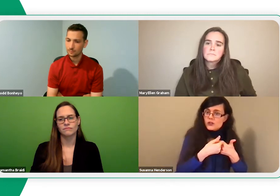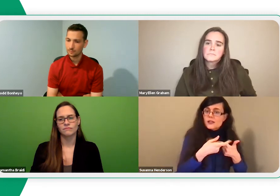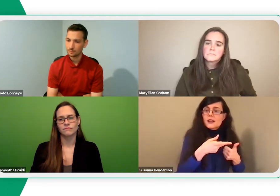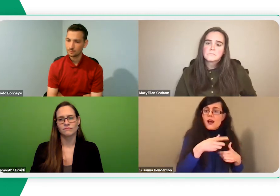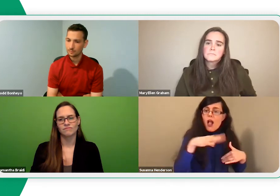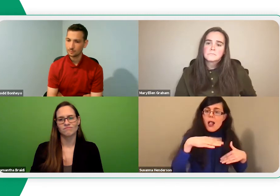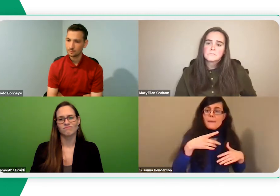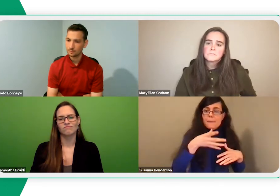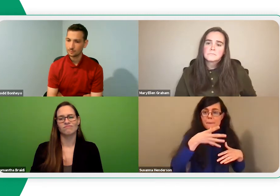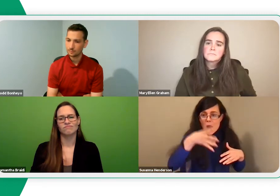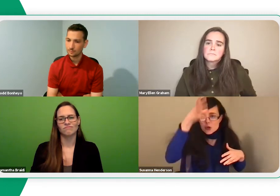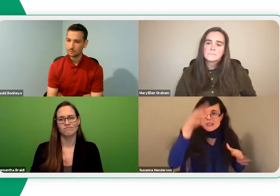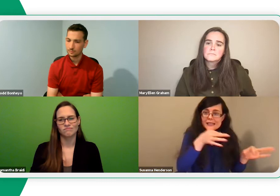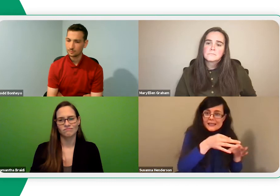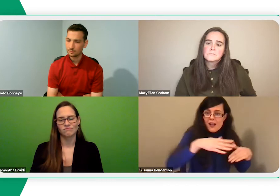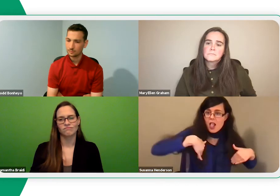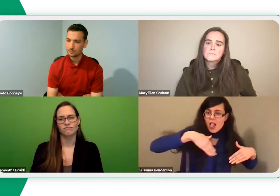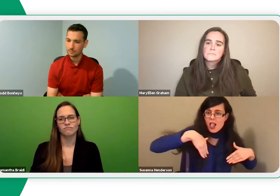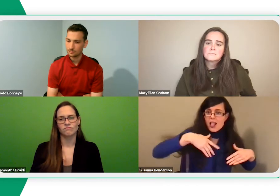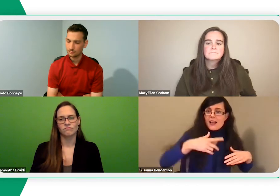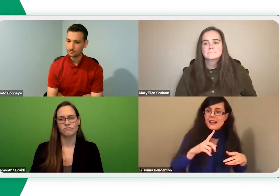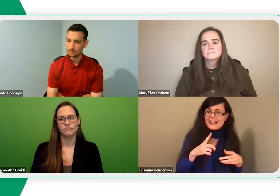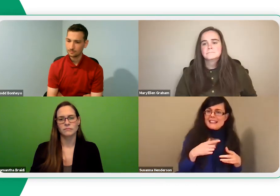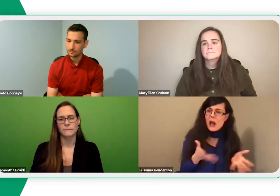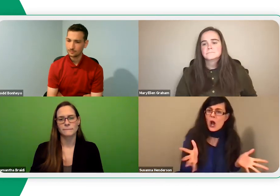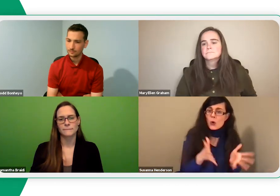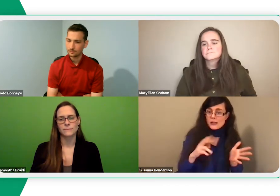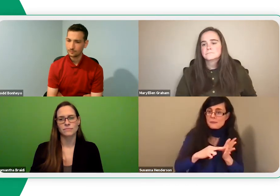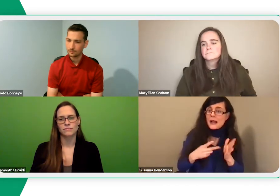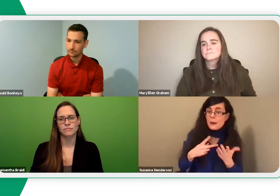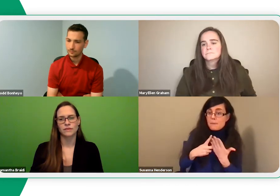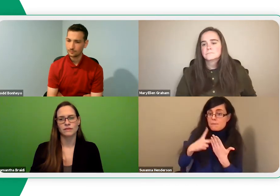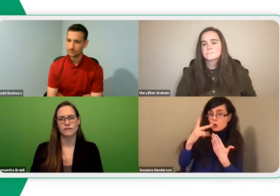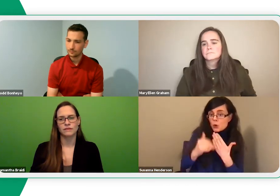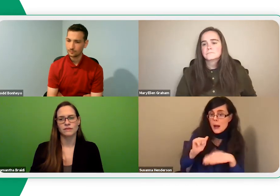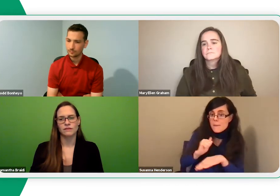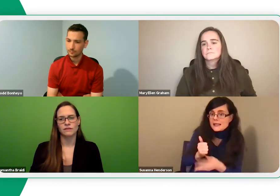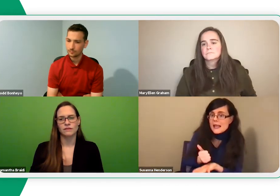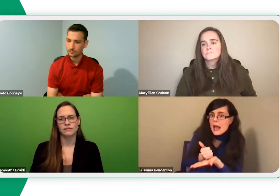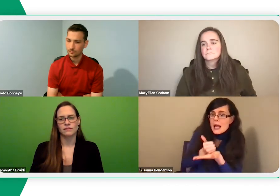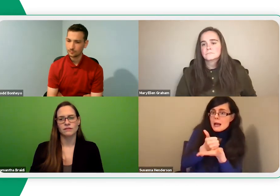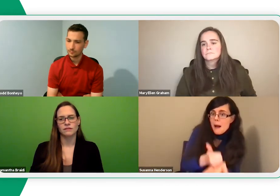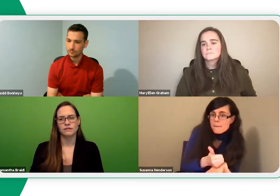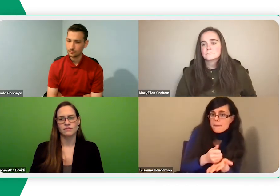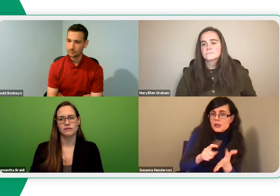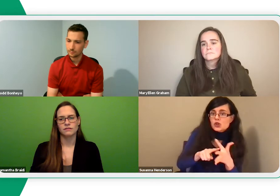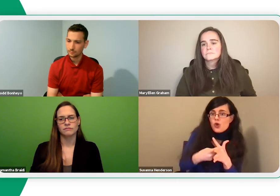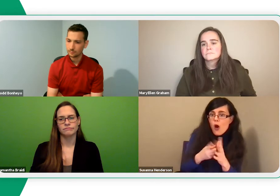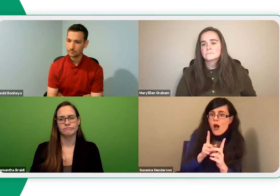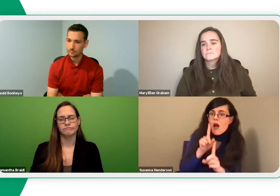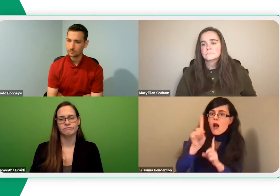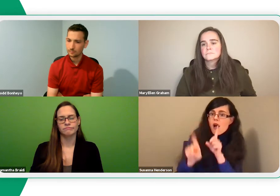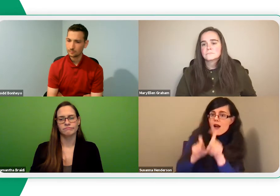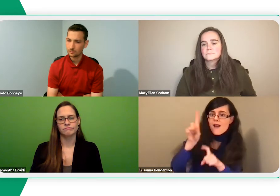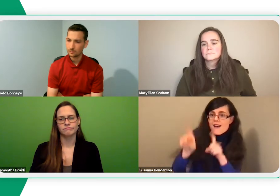of my students and explained to them some of my challenges about my parents not having told me about certain things and about what